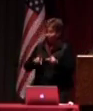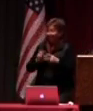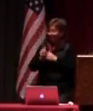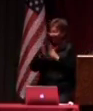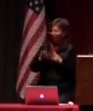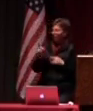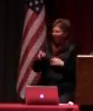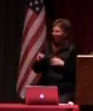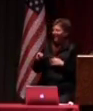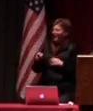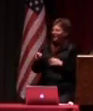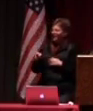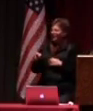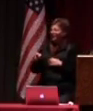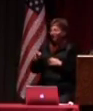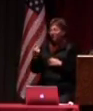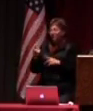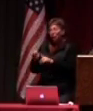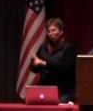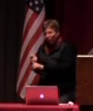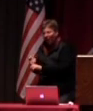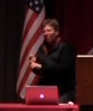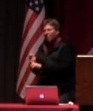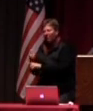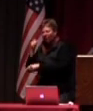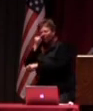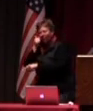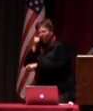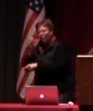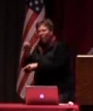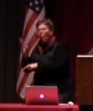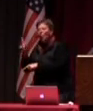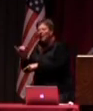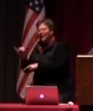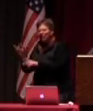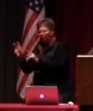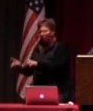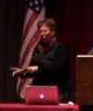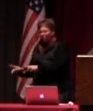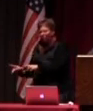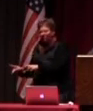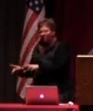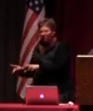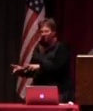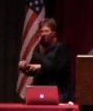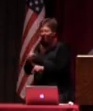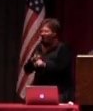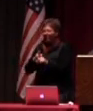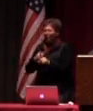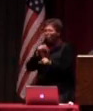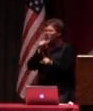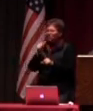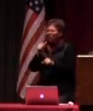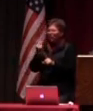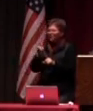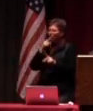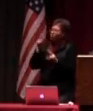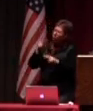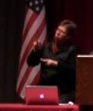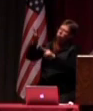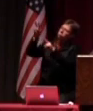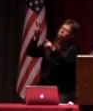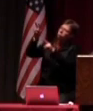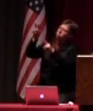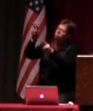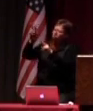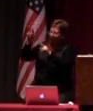This leader had to be someone with whom ordinary citizens or subjects could potentially feel a personal connection. He was not somebody to be admired coolly from a